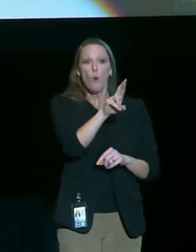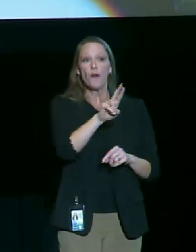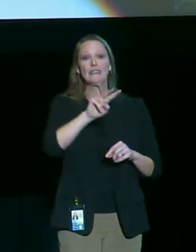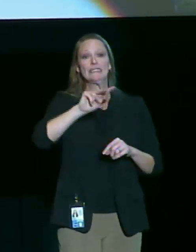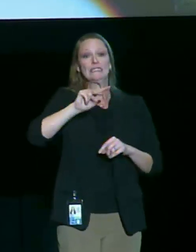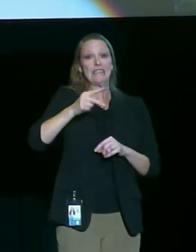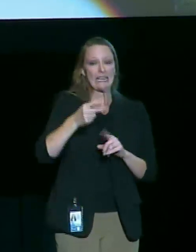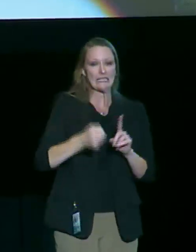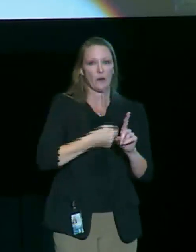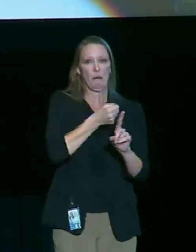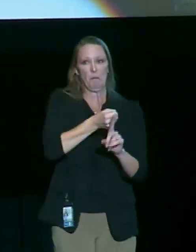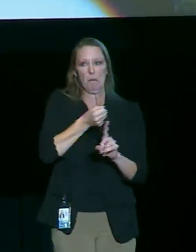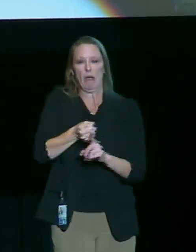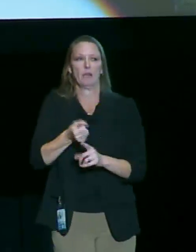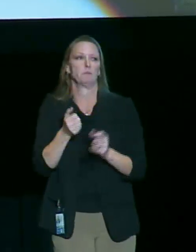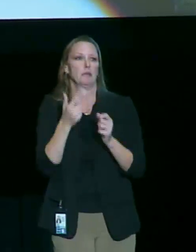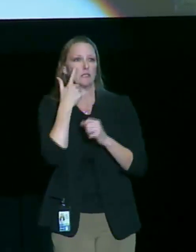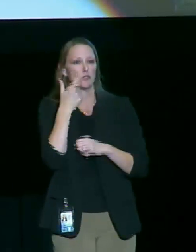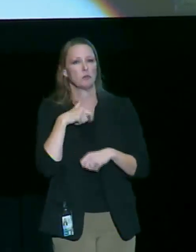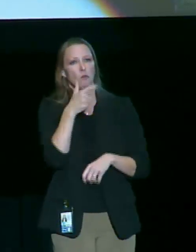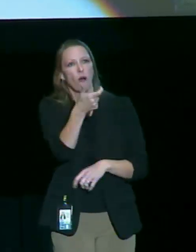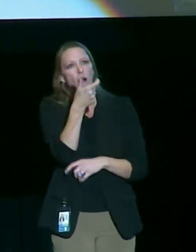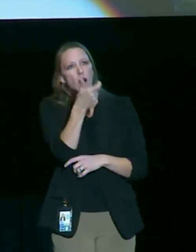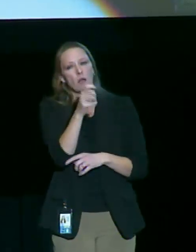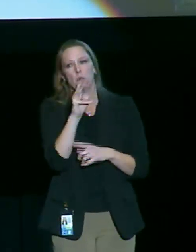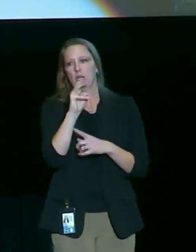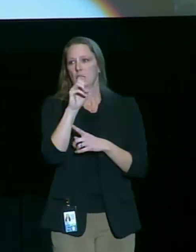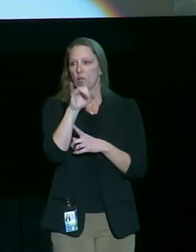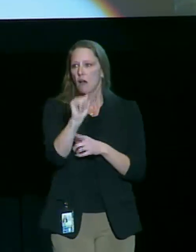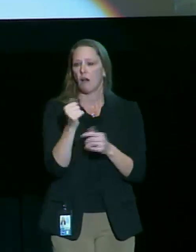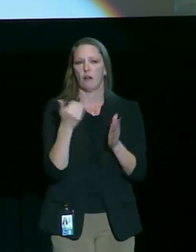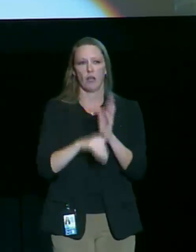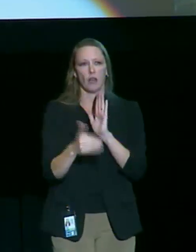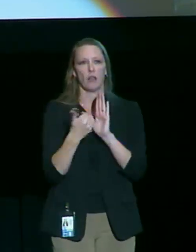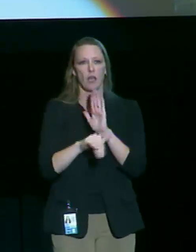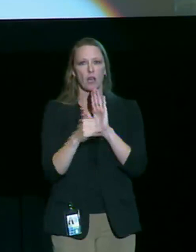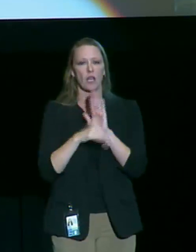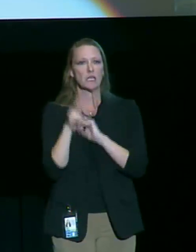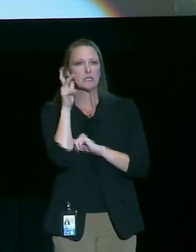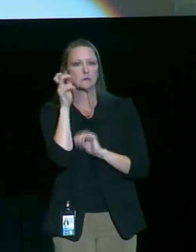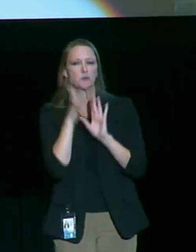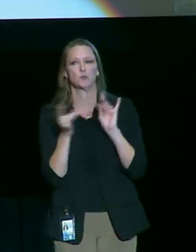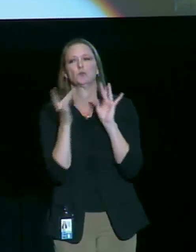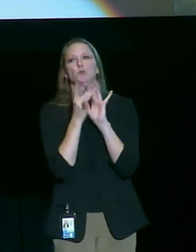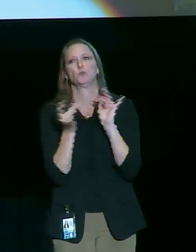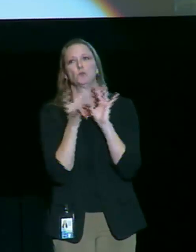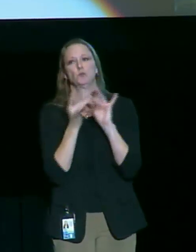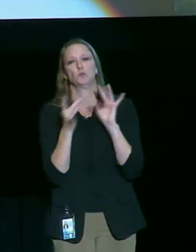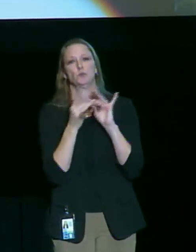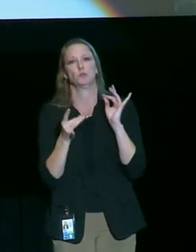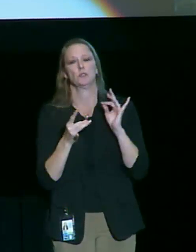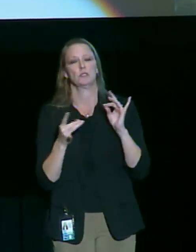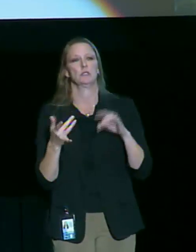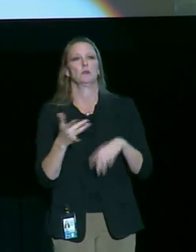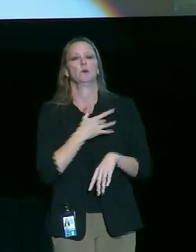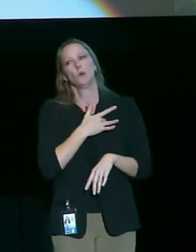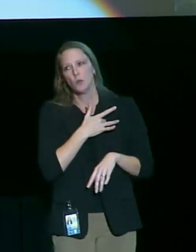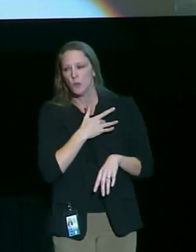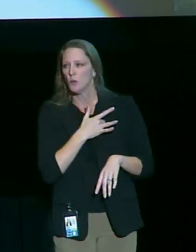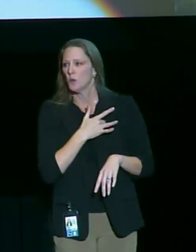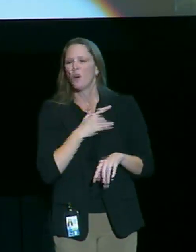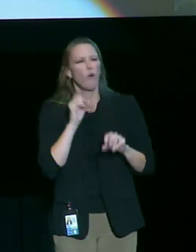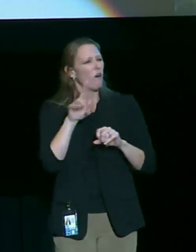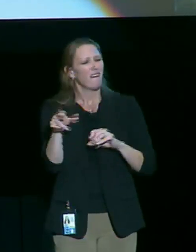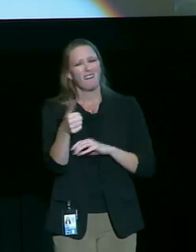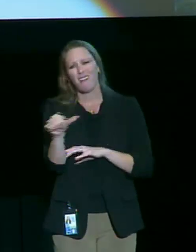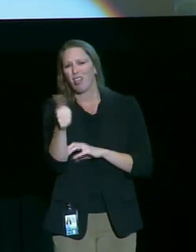repeated exposure to the media, the stories we're hearing about in so many places, or other ways we've all been impacted as